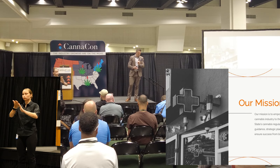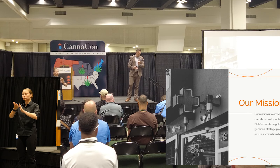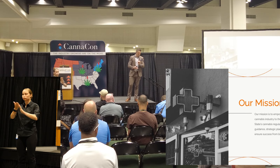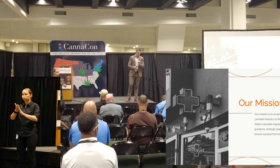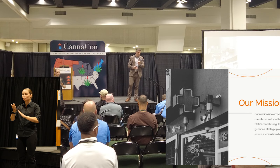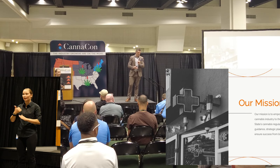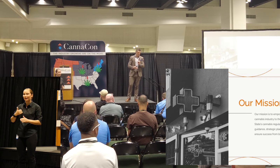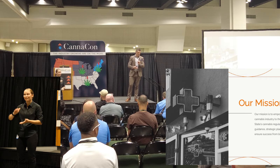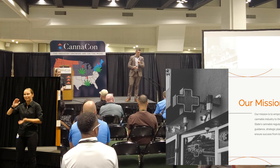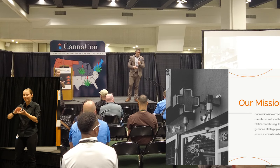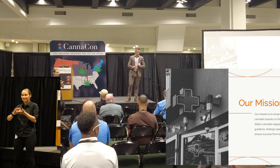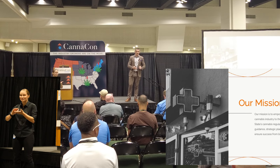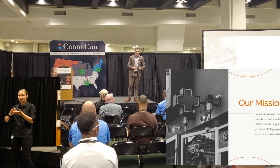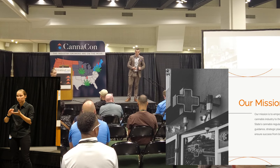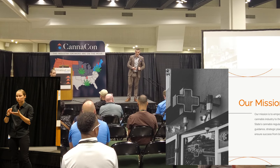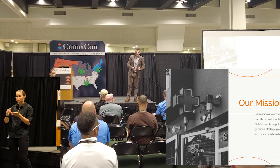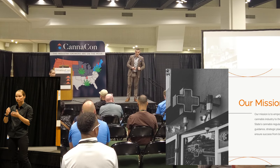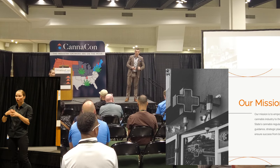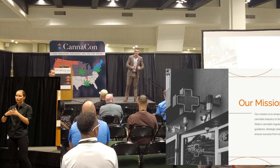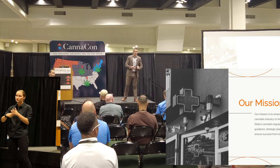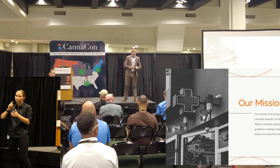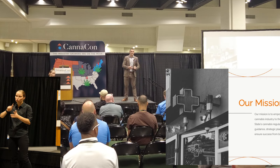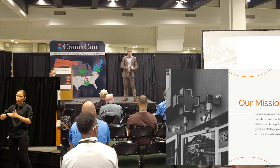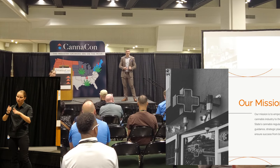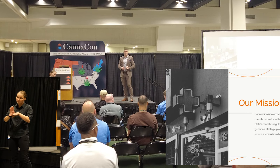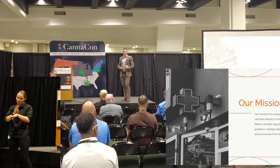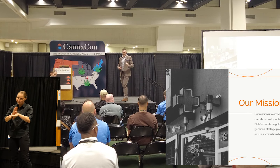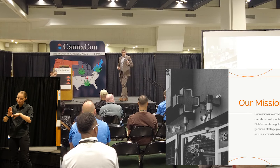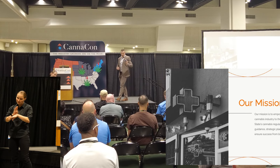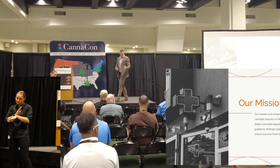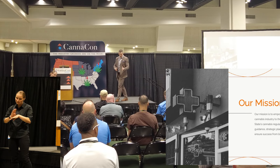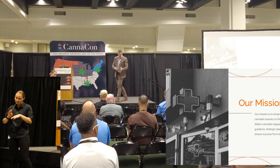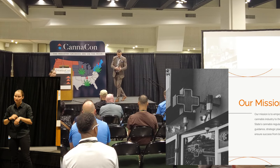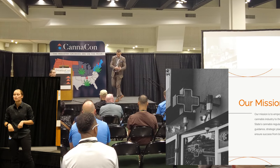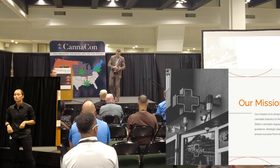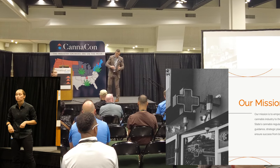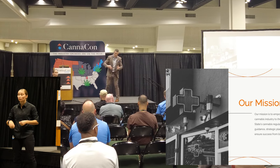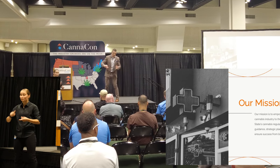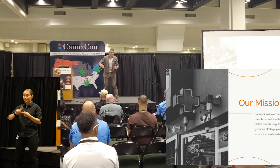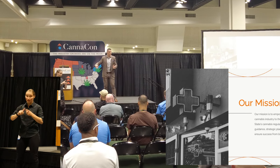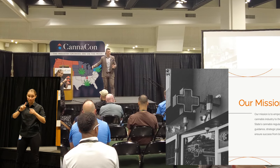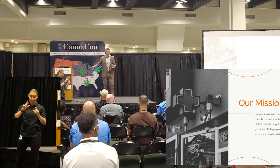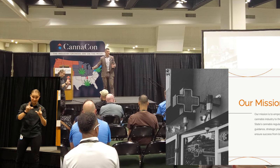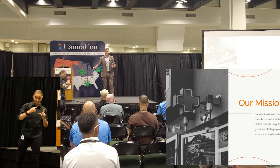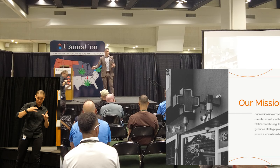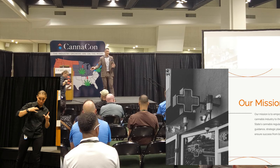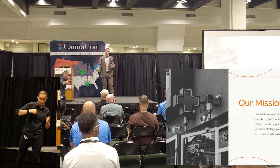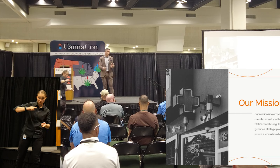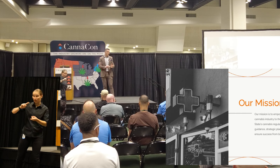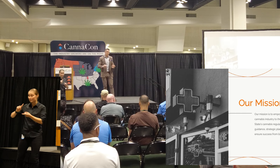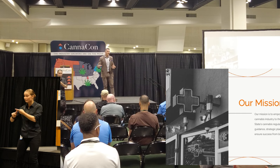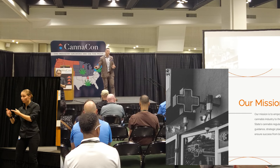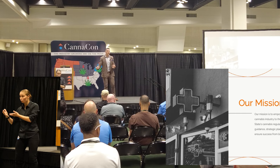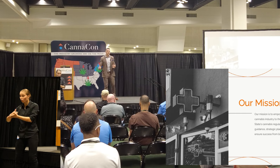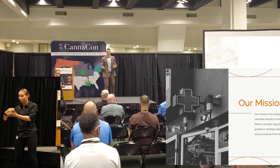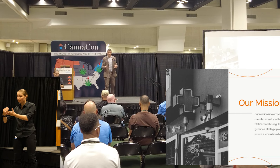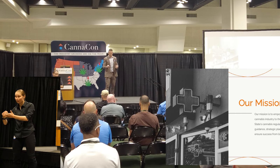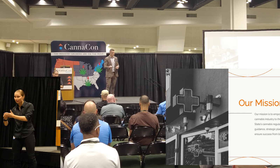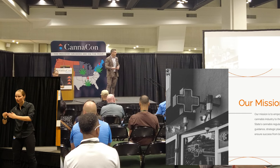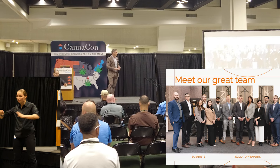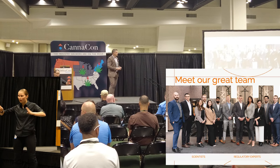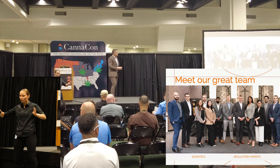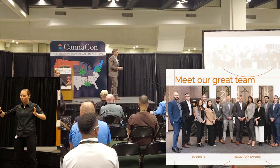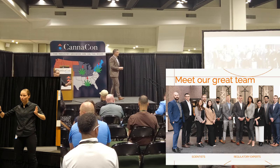open up your business, right? We want to shorten the time from license application to your first dollar, and we're along for that entire